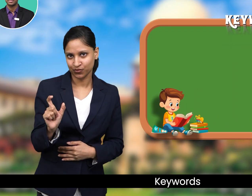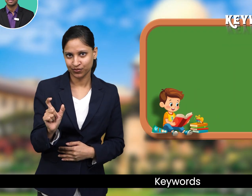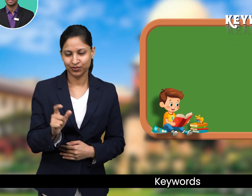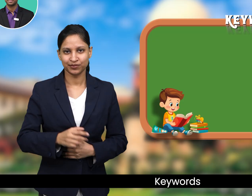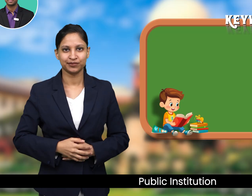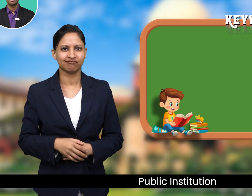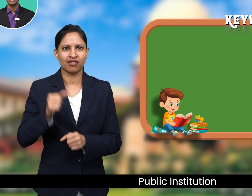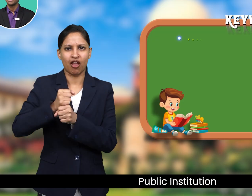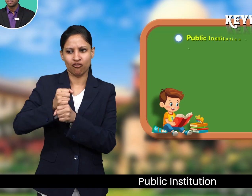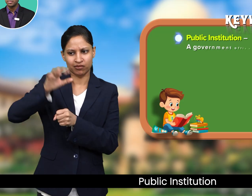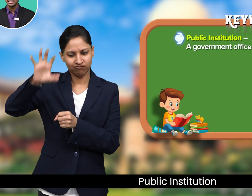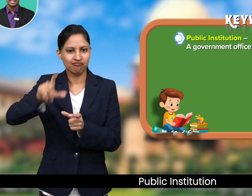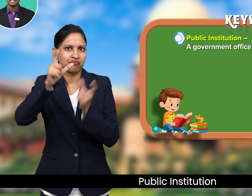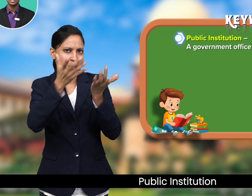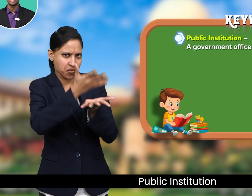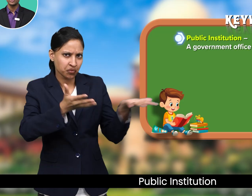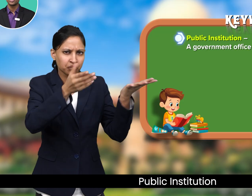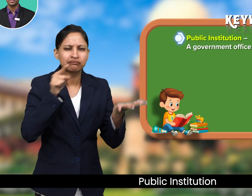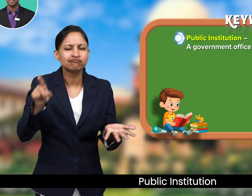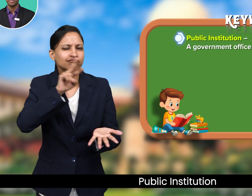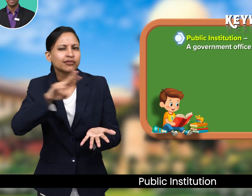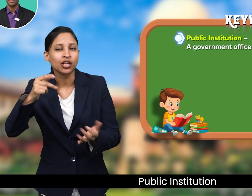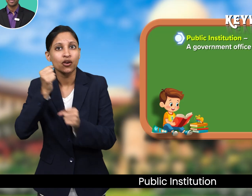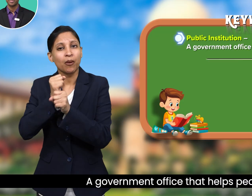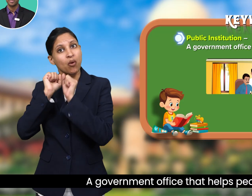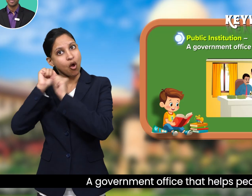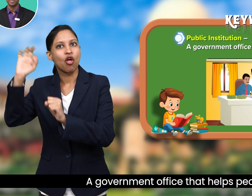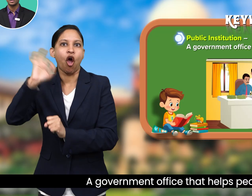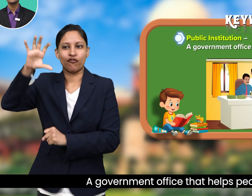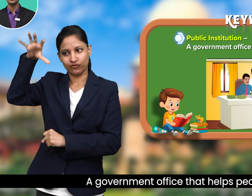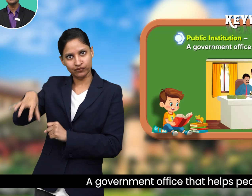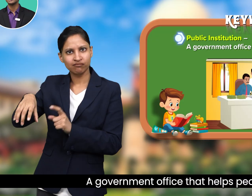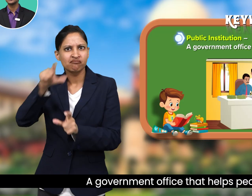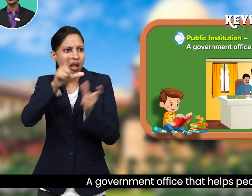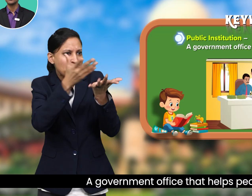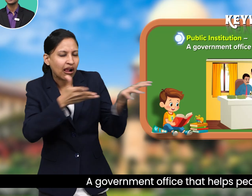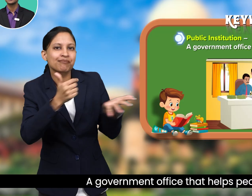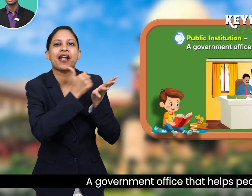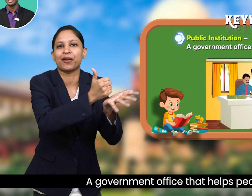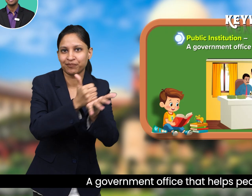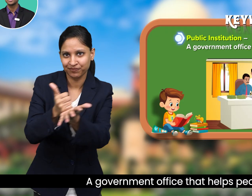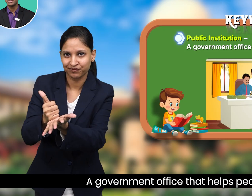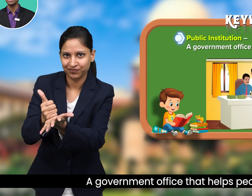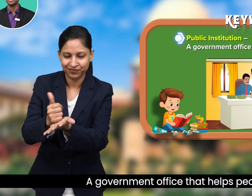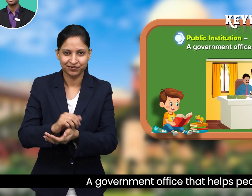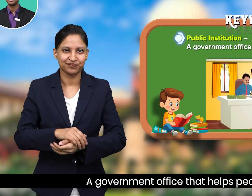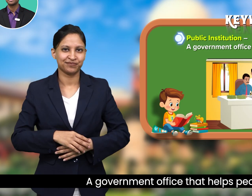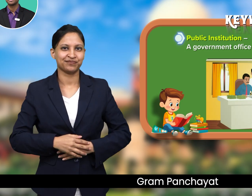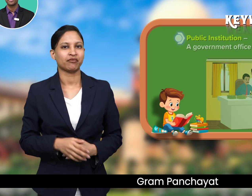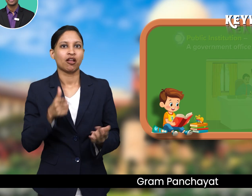Keywords. Public institution. A government office that helps